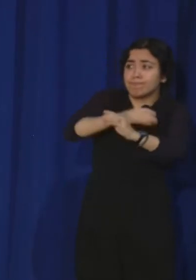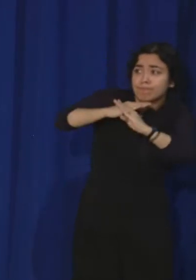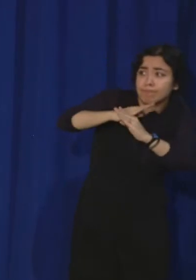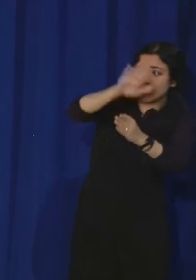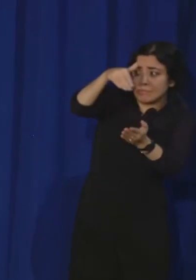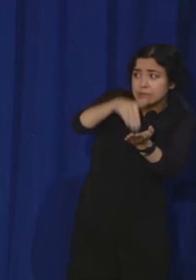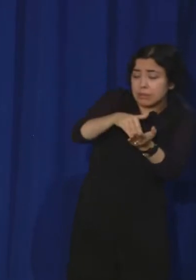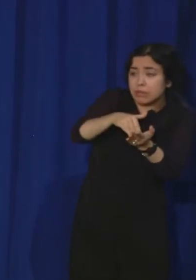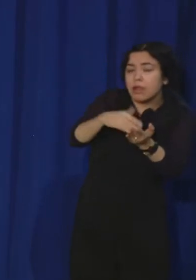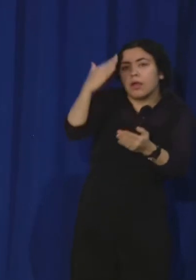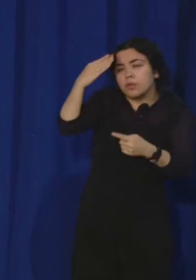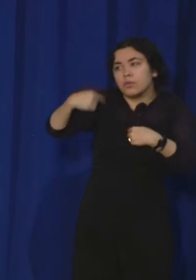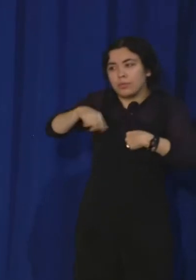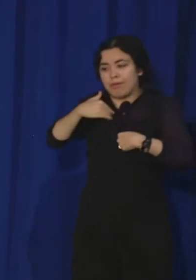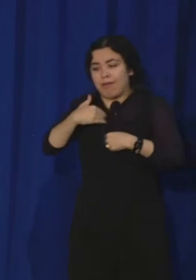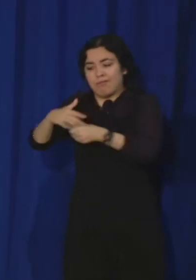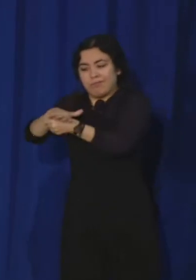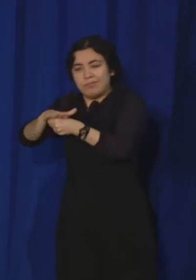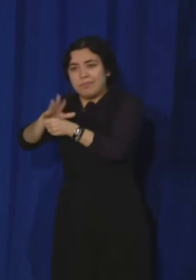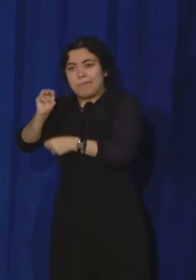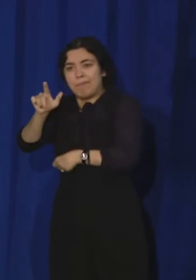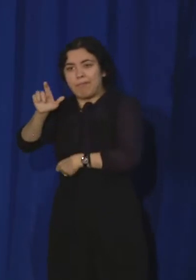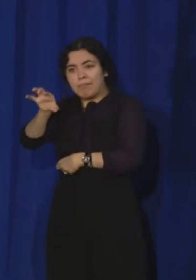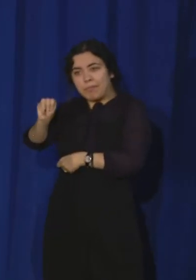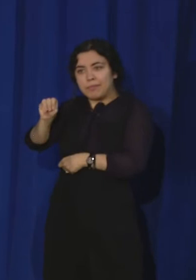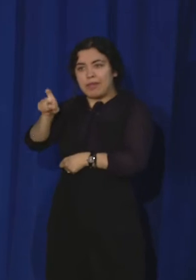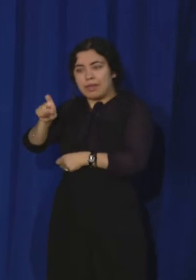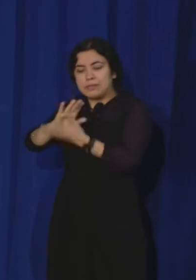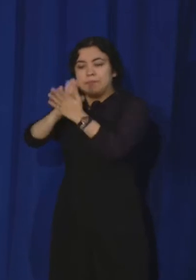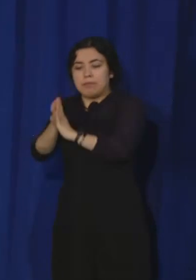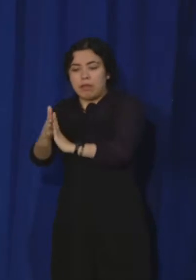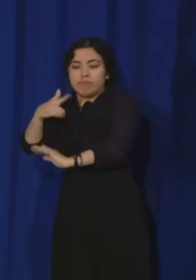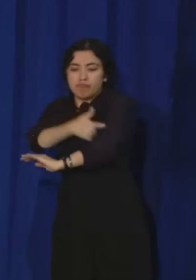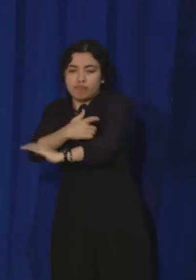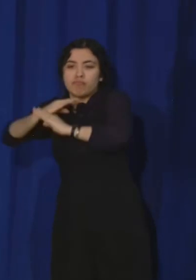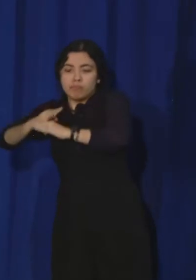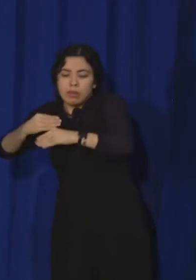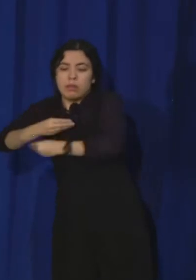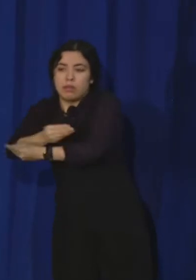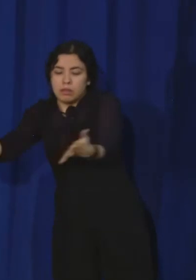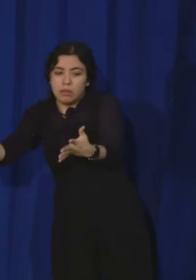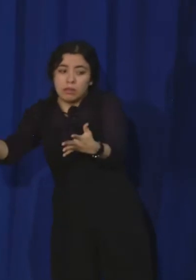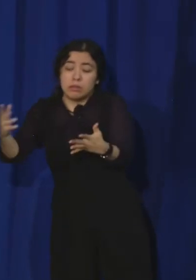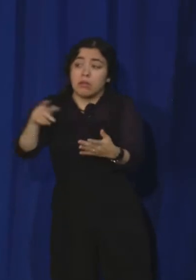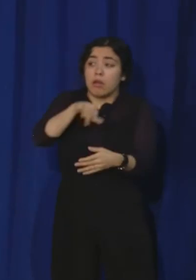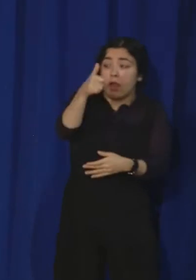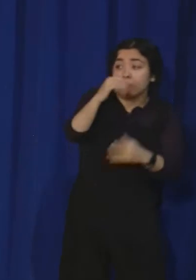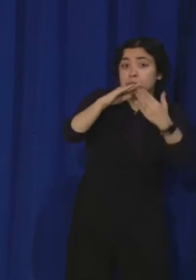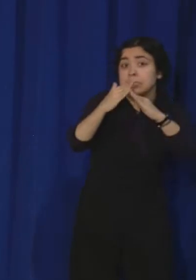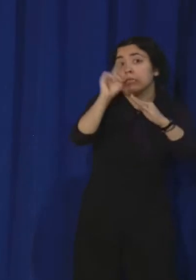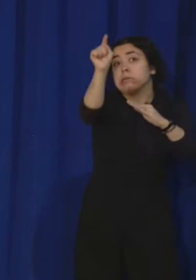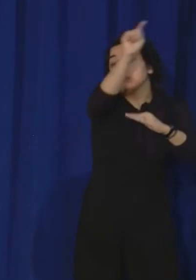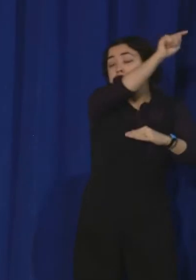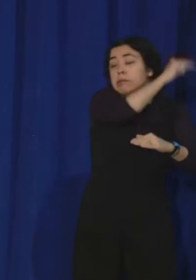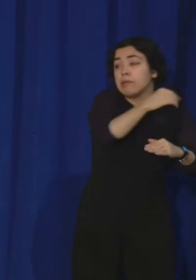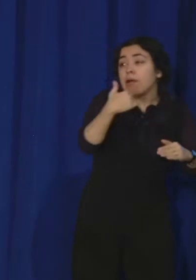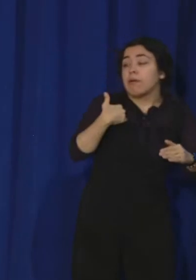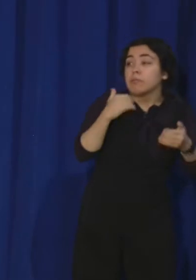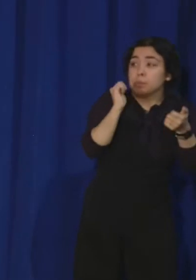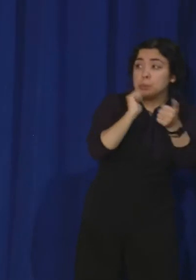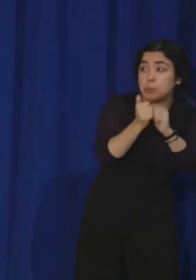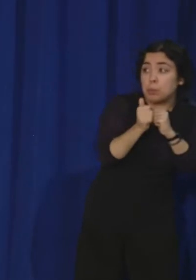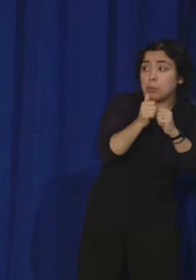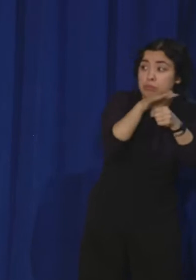We have Malcolm X, but are there any other so locations? we are already planning, and this week we are expanding to